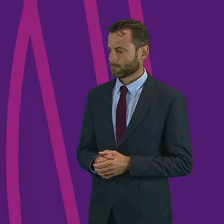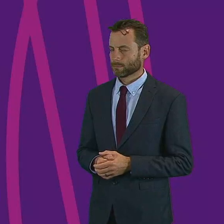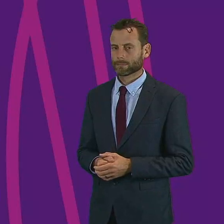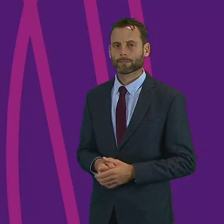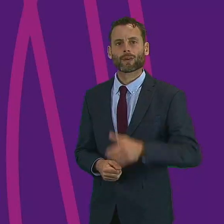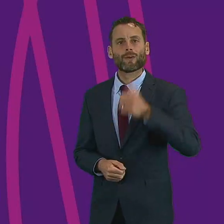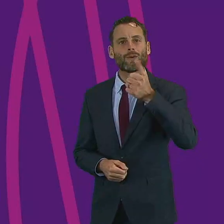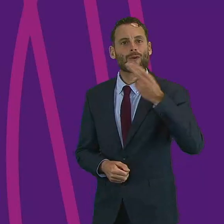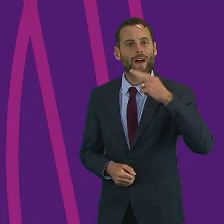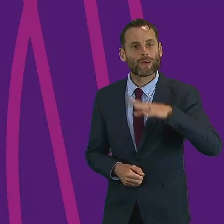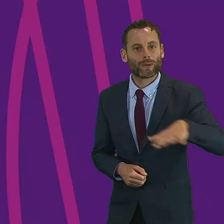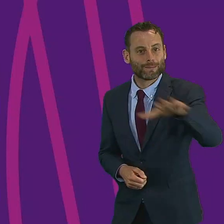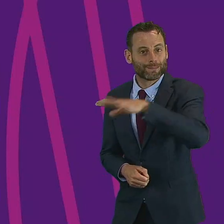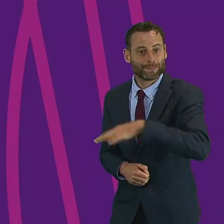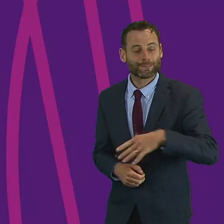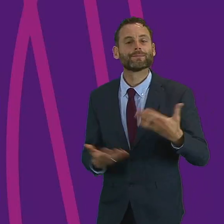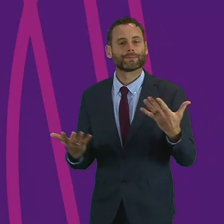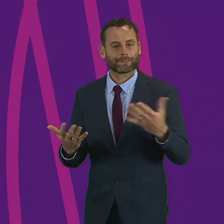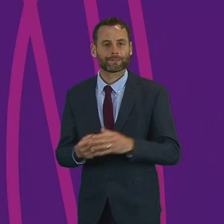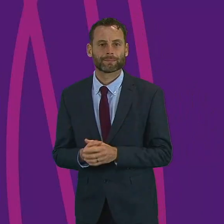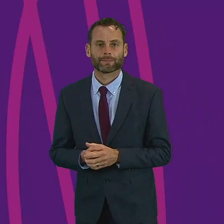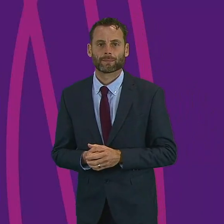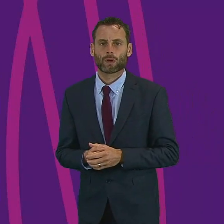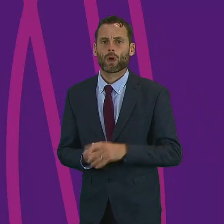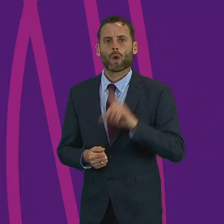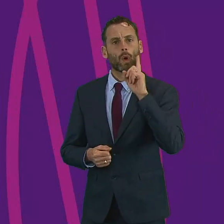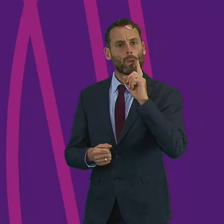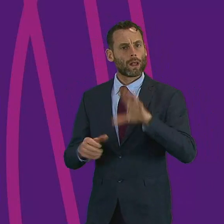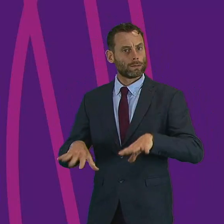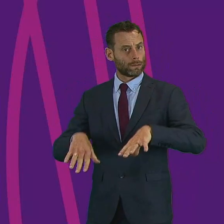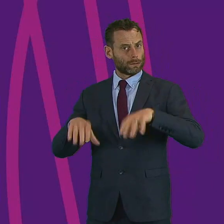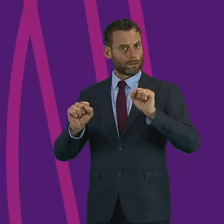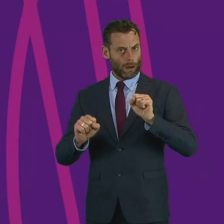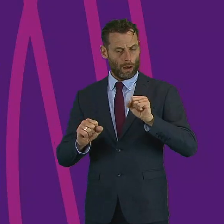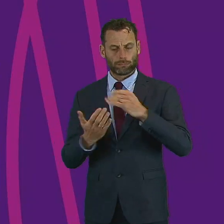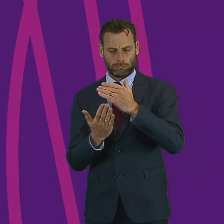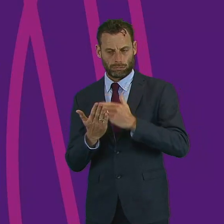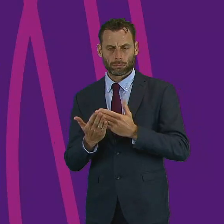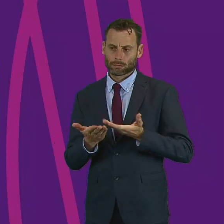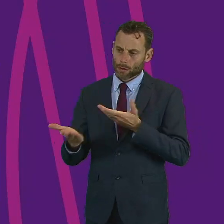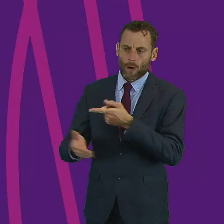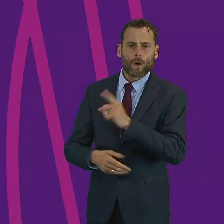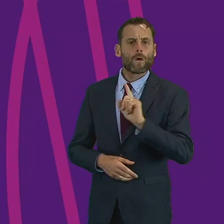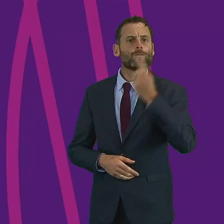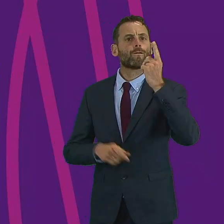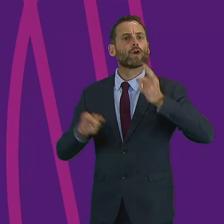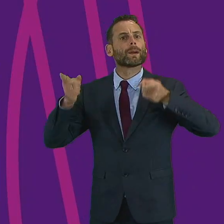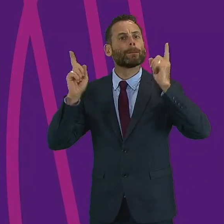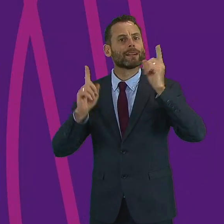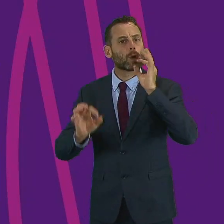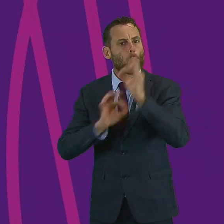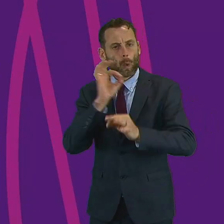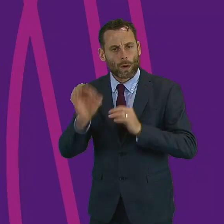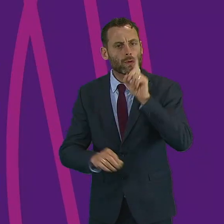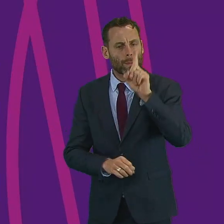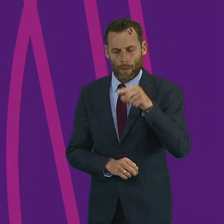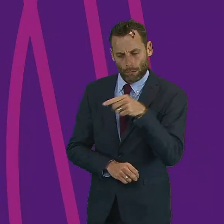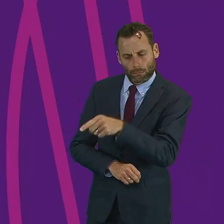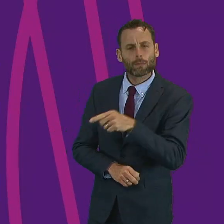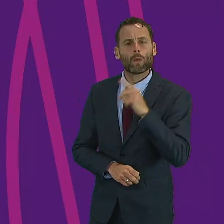Good afternoon, colleagues. We're going to begin this afternoon's business with First Minister's questions. But before we turn to questions, the